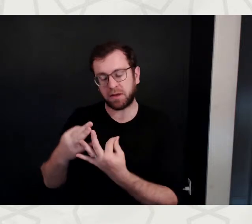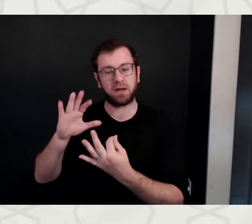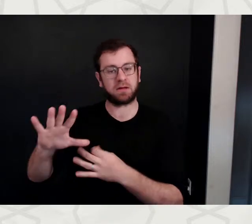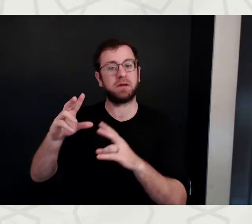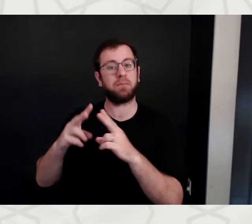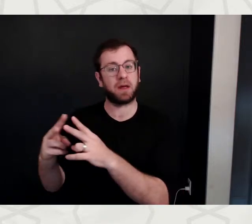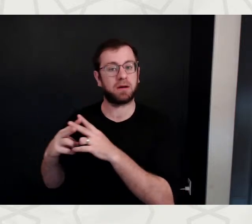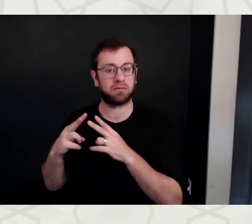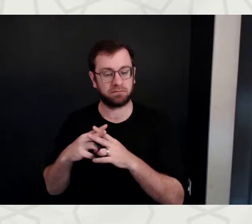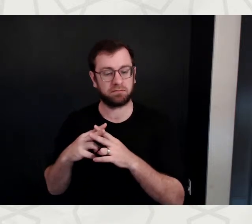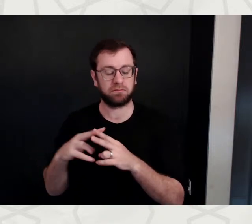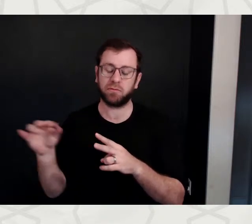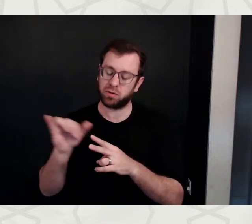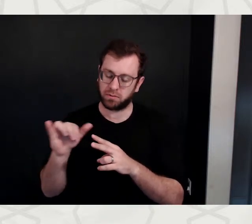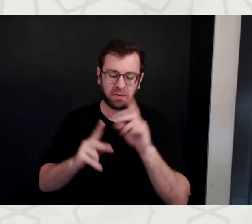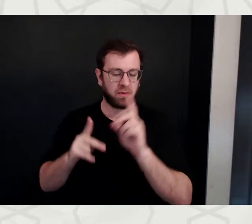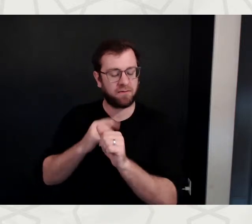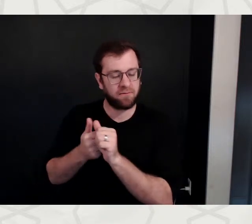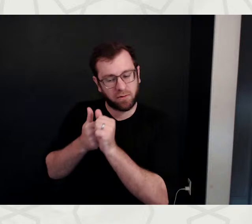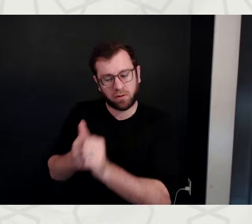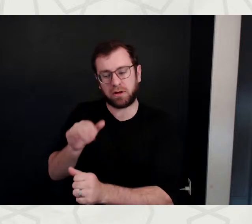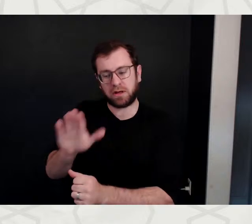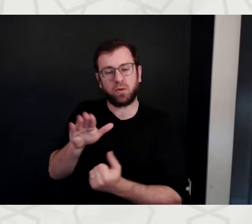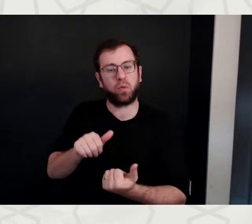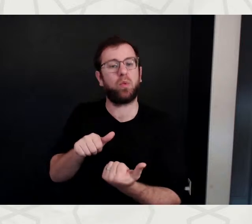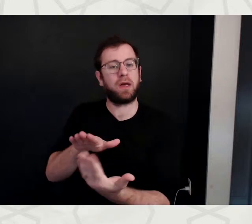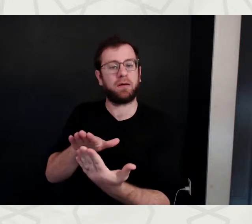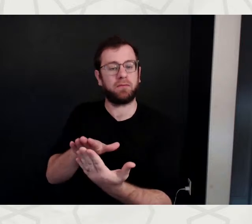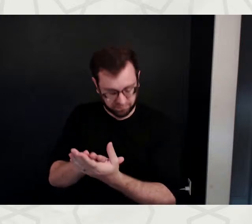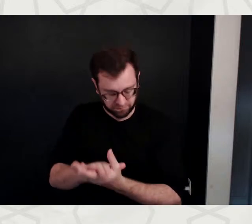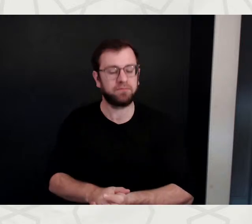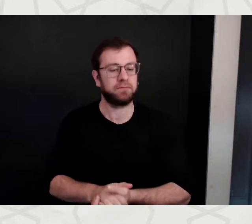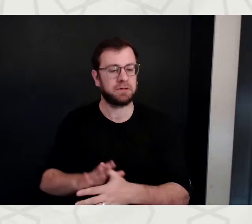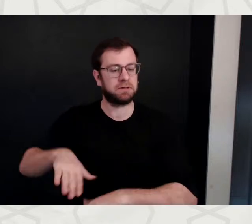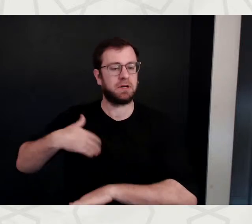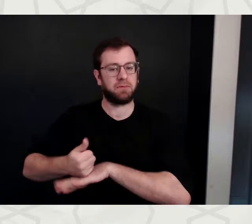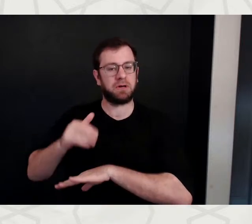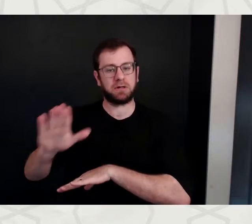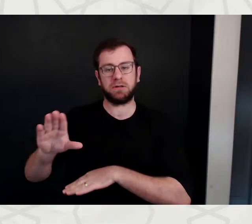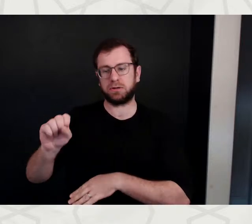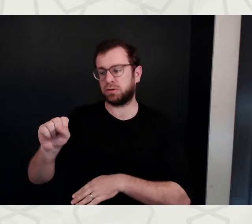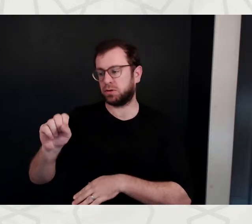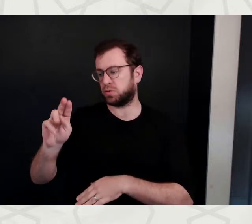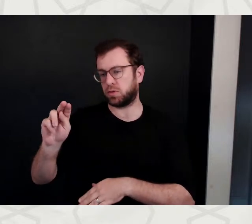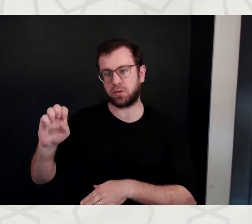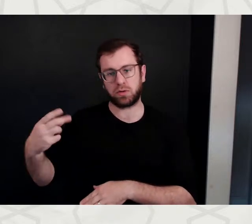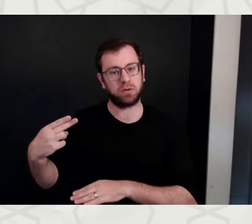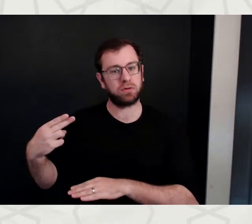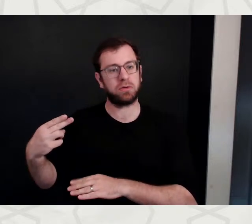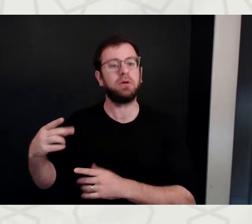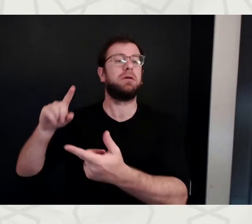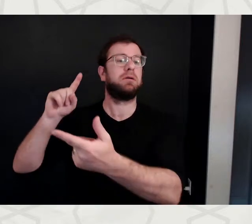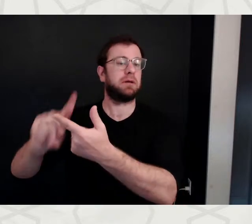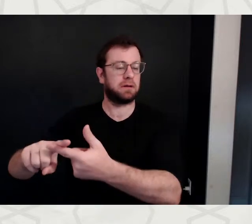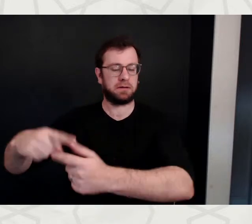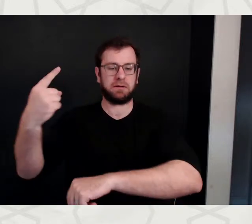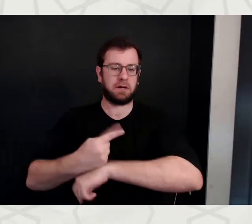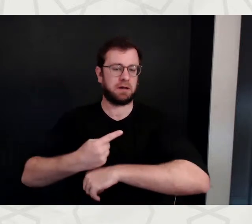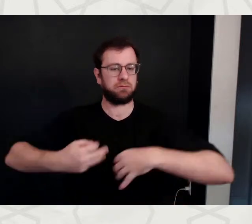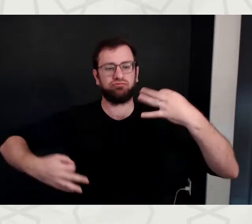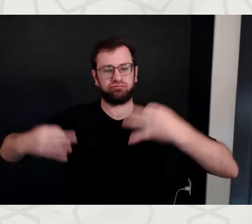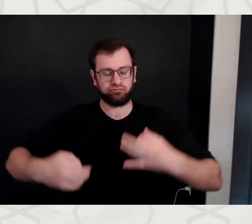those who call to his way and establish his sunnah to the day of judgment. As to what follows, I begin